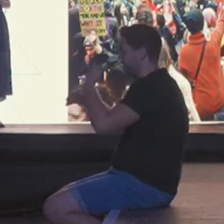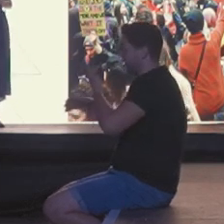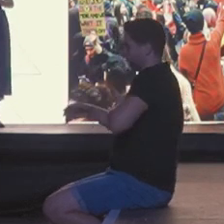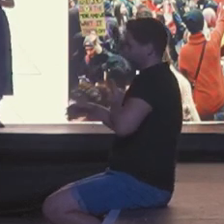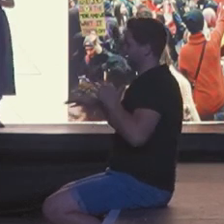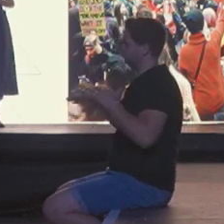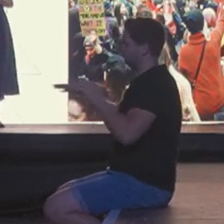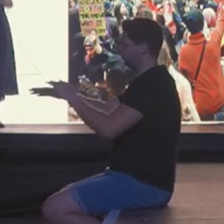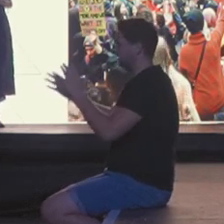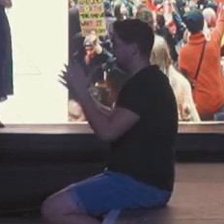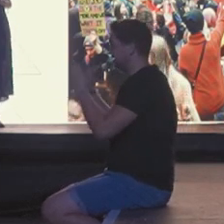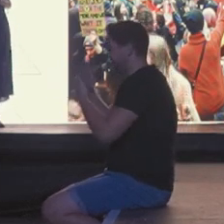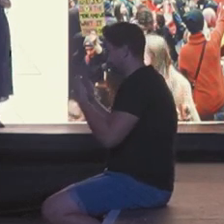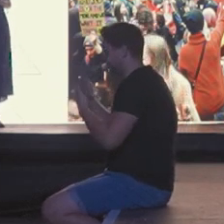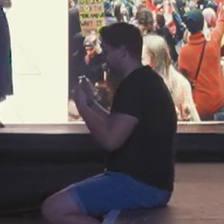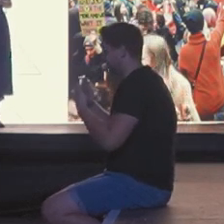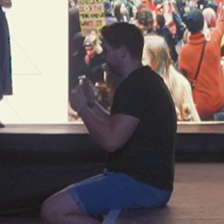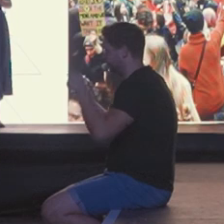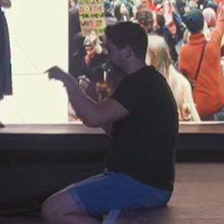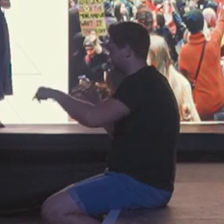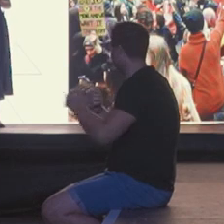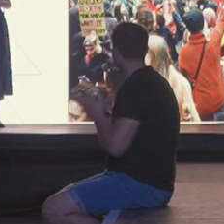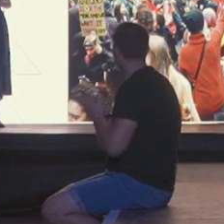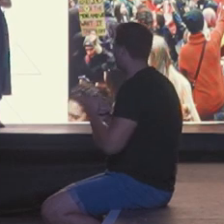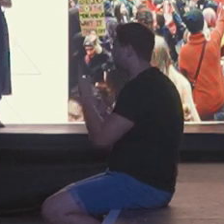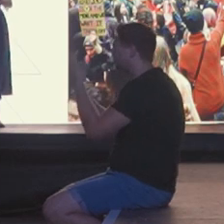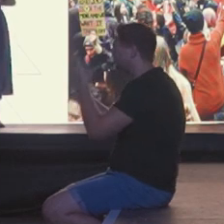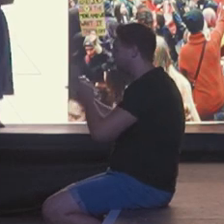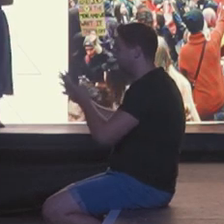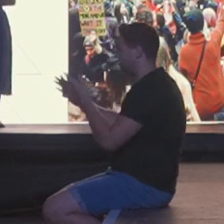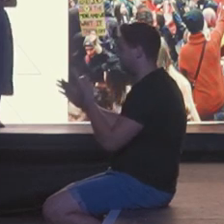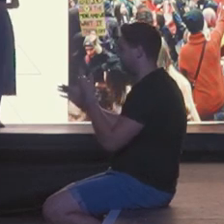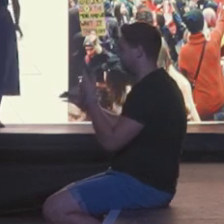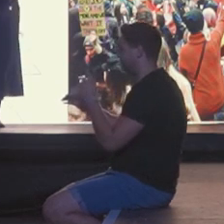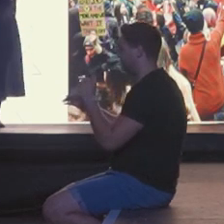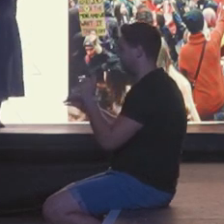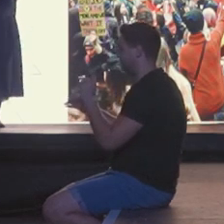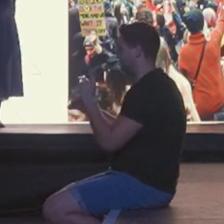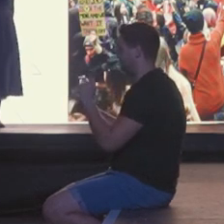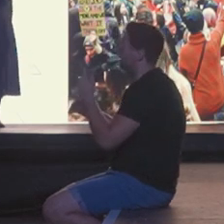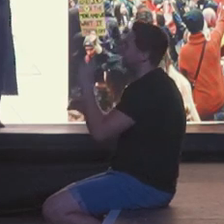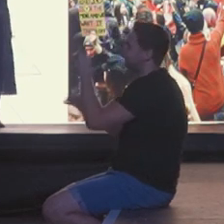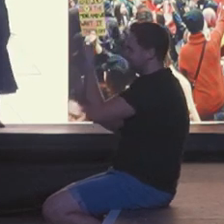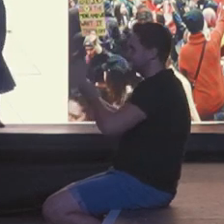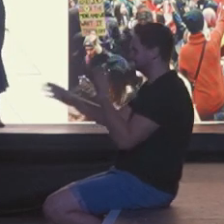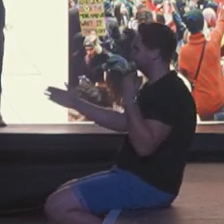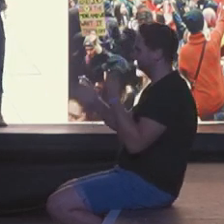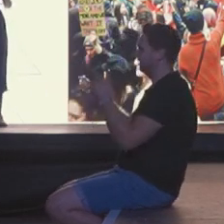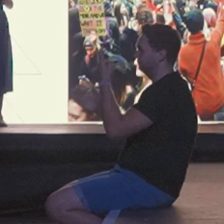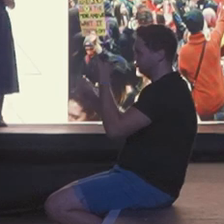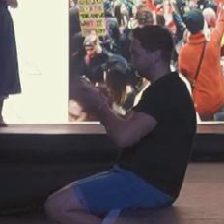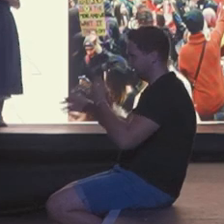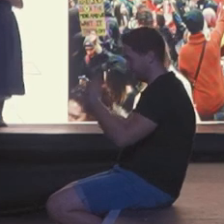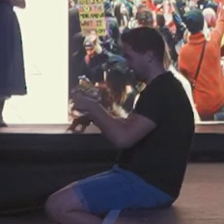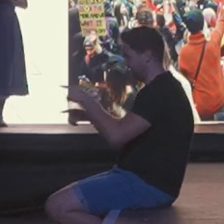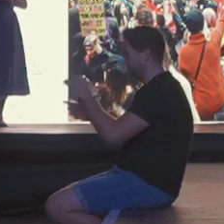this is the first Animal Rights March that'll be done for the past 2 years. So I think this is our time to go out and show, I guess, the world, the UK, that